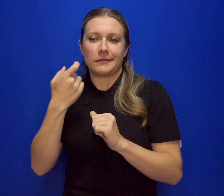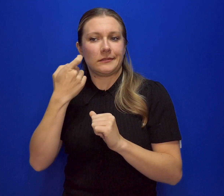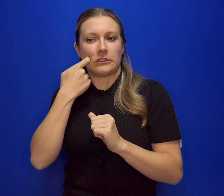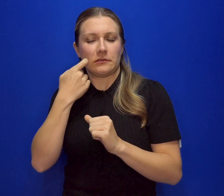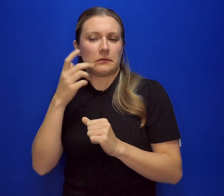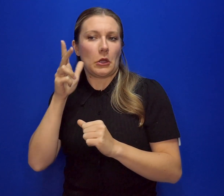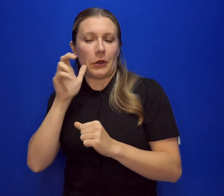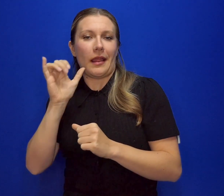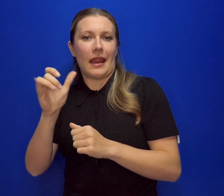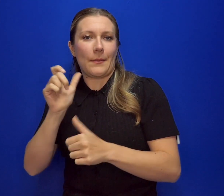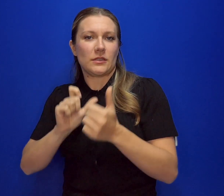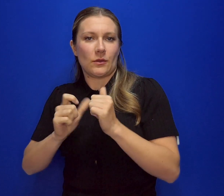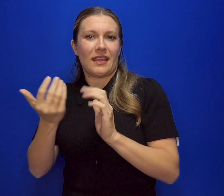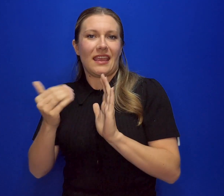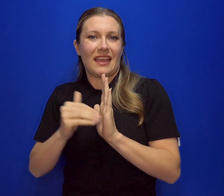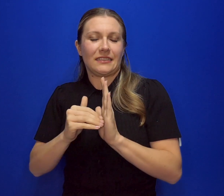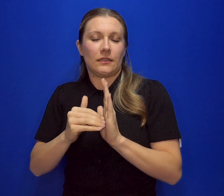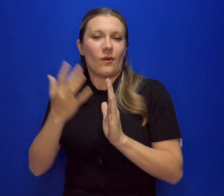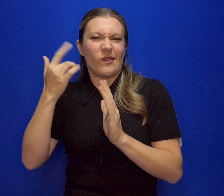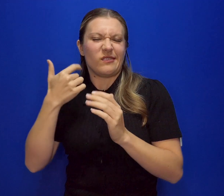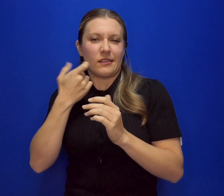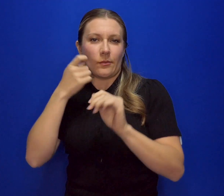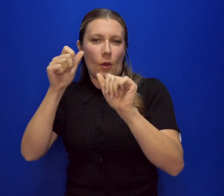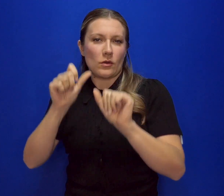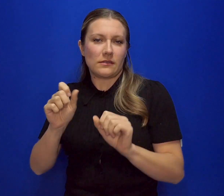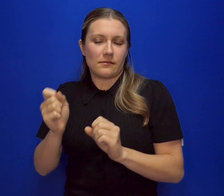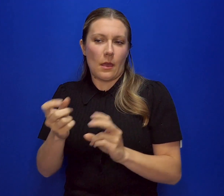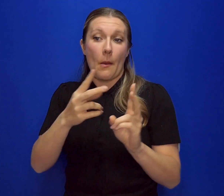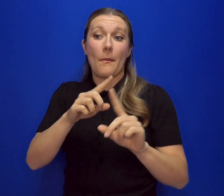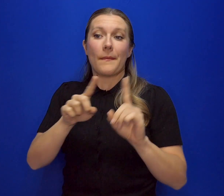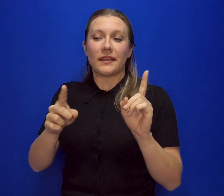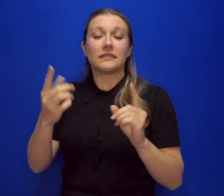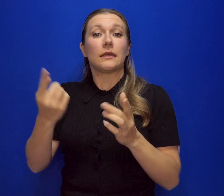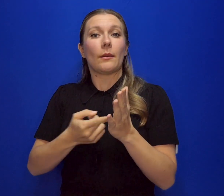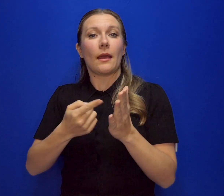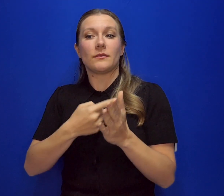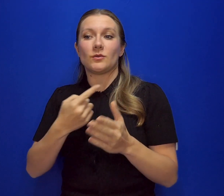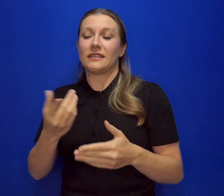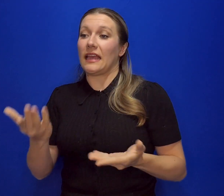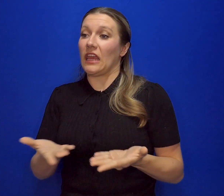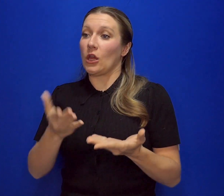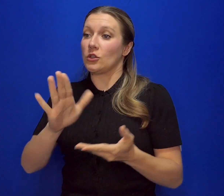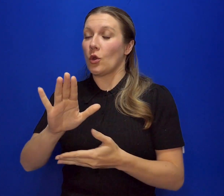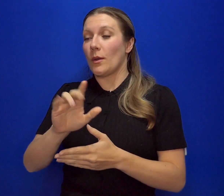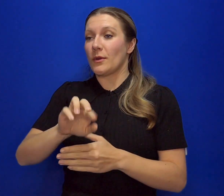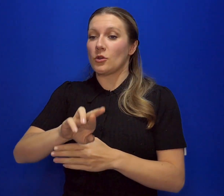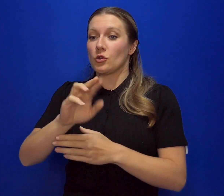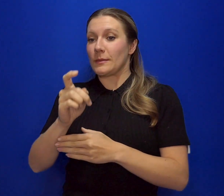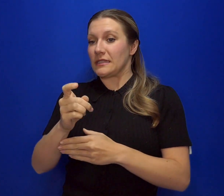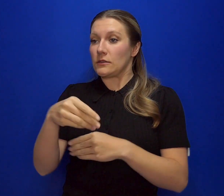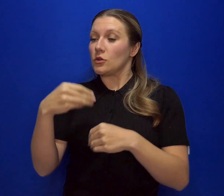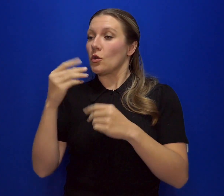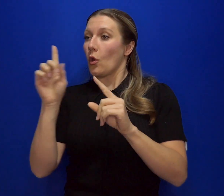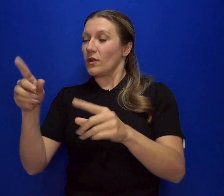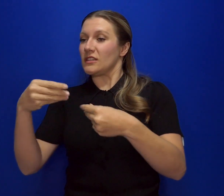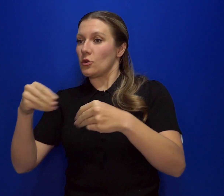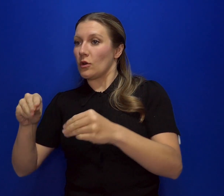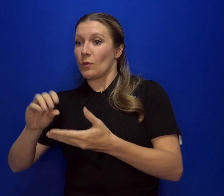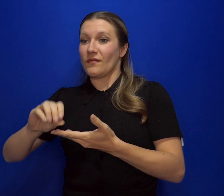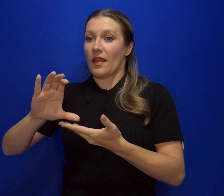edit on the show and I just heard it again. But that when you're an adult, sometimes you're like, here's the insulin, go to the store, get this prescription filled for needles, and then